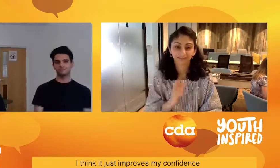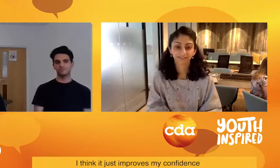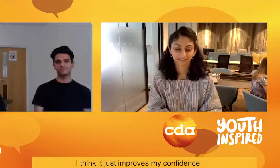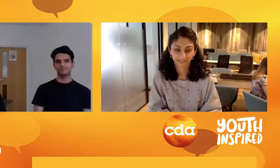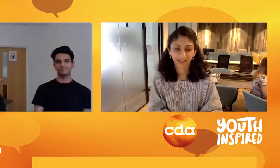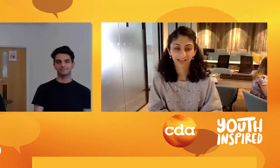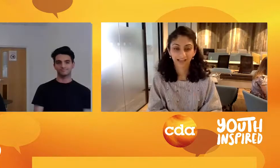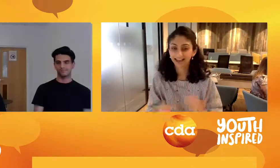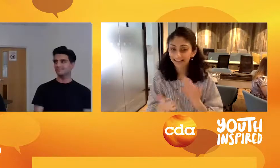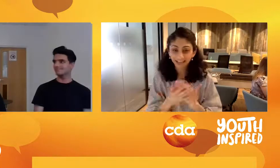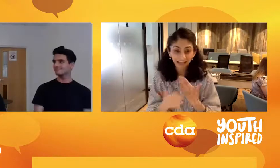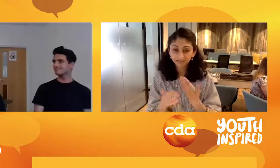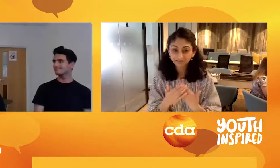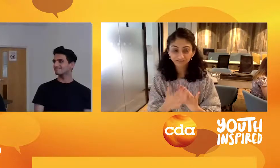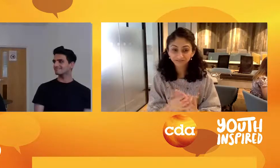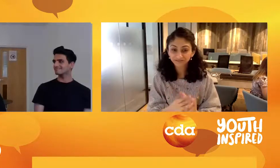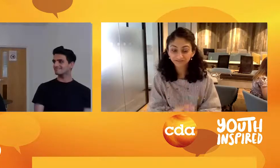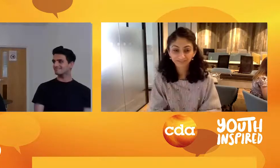confidence massively.